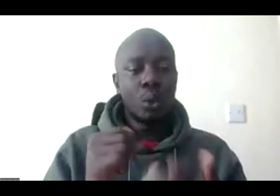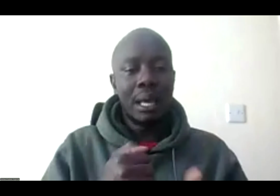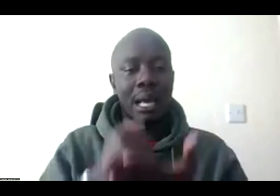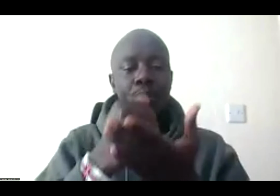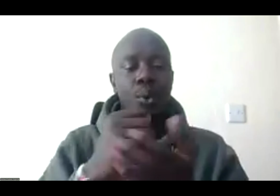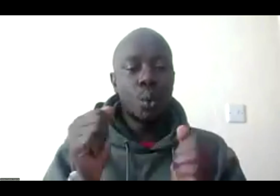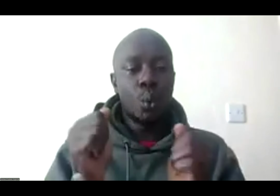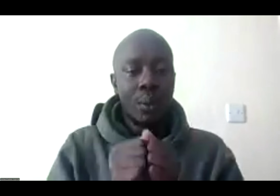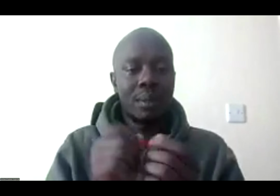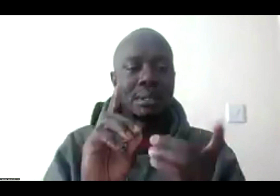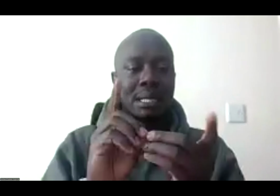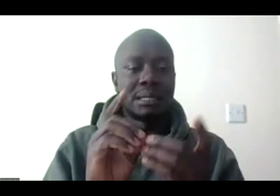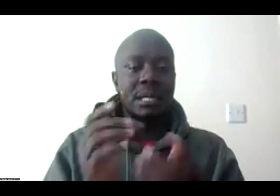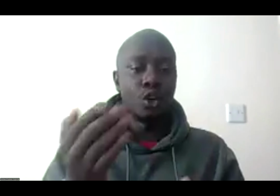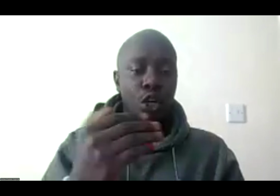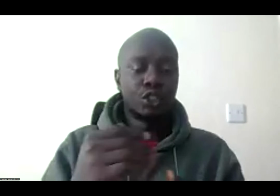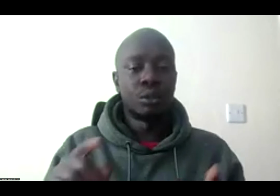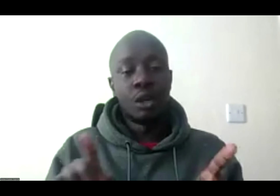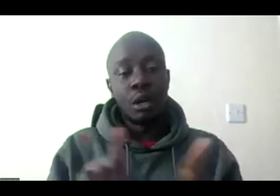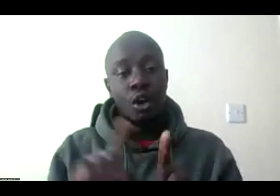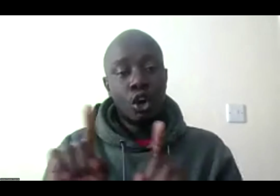offices when we are doing the process,